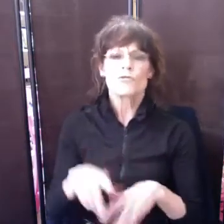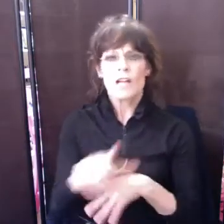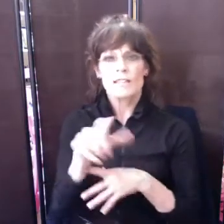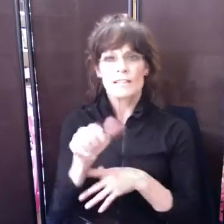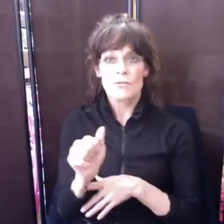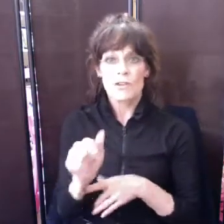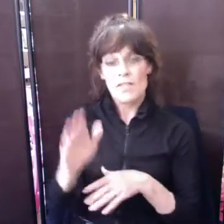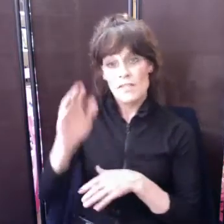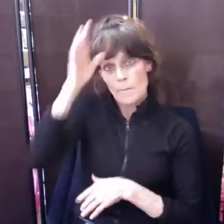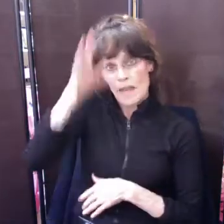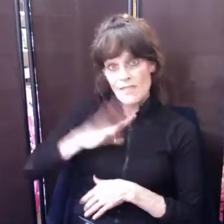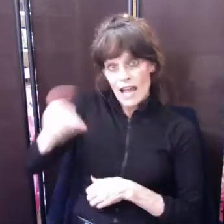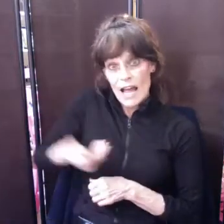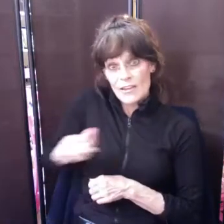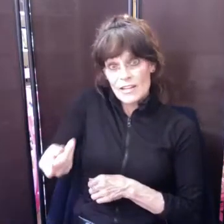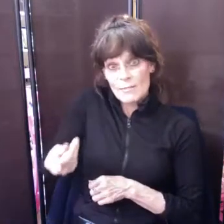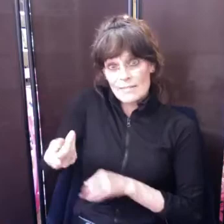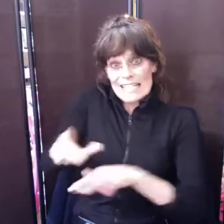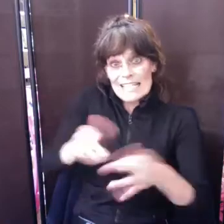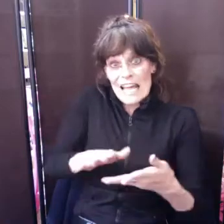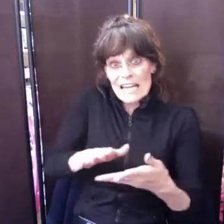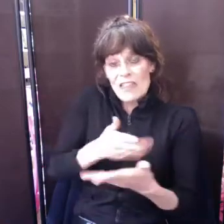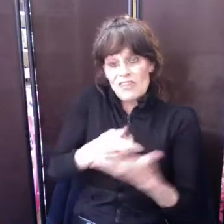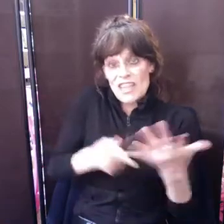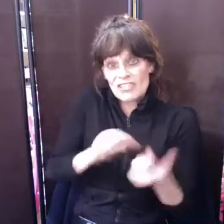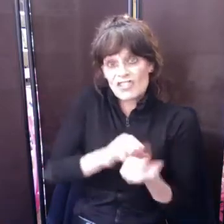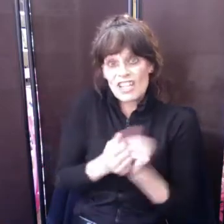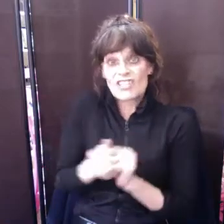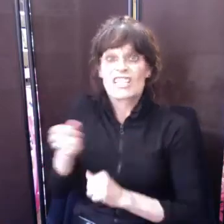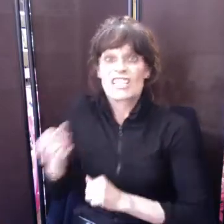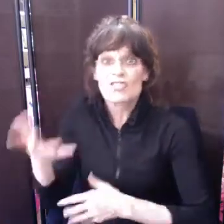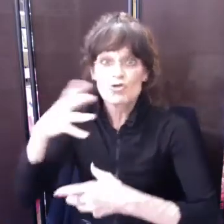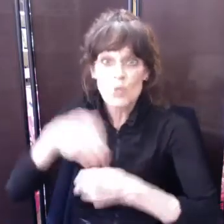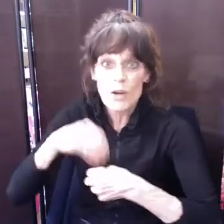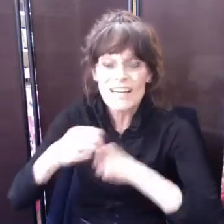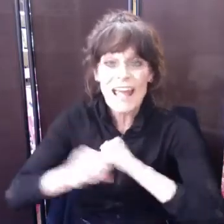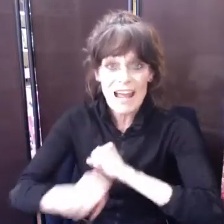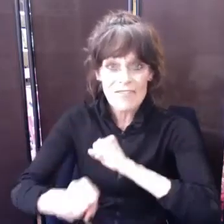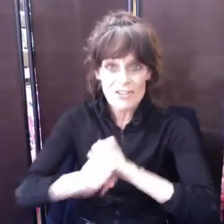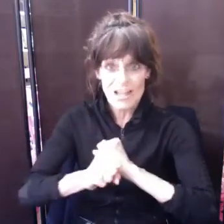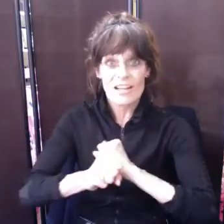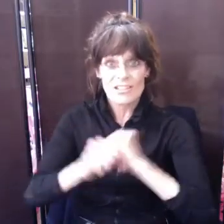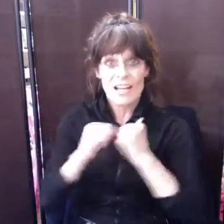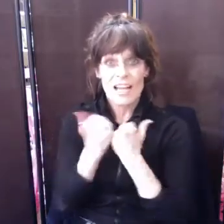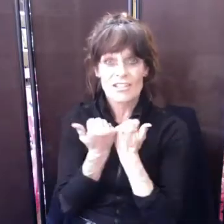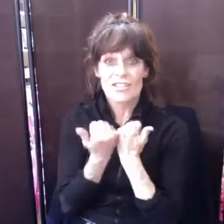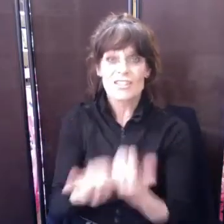work in that firm died, and things changed. And then he joined an advertising agency called Weinberg Advertising, where he